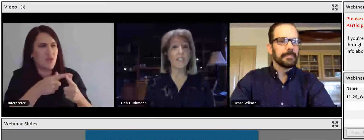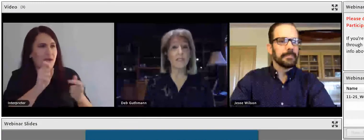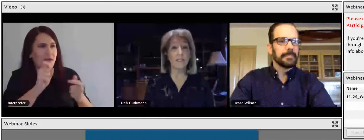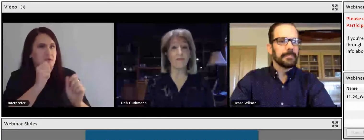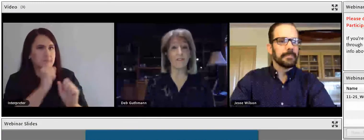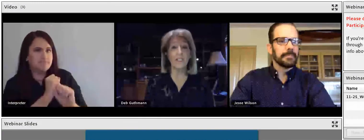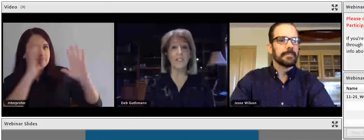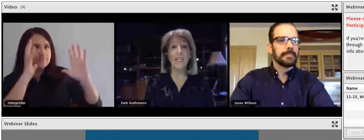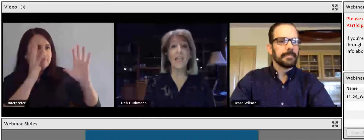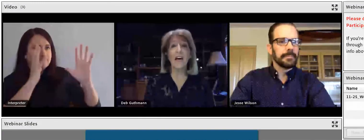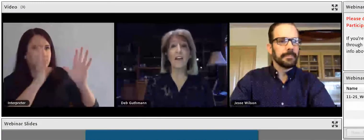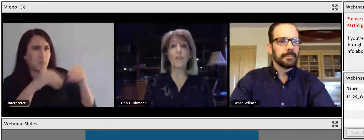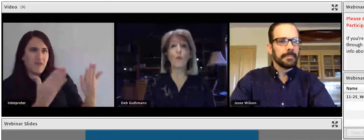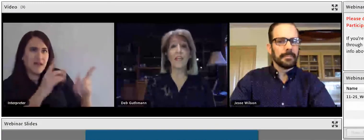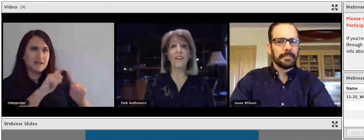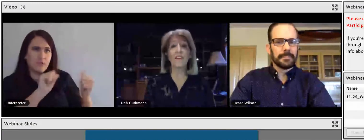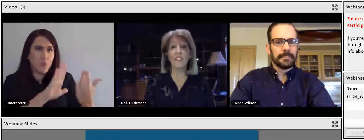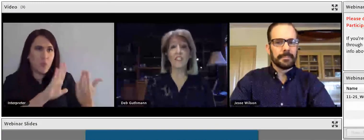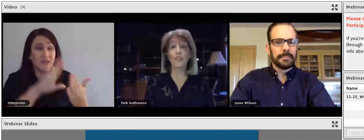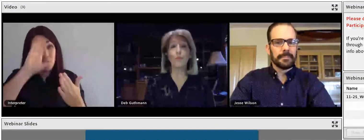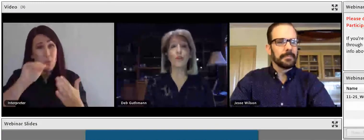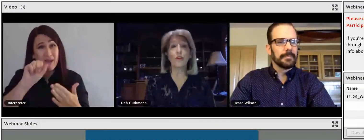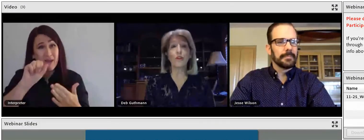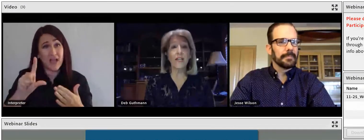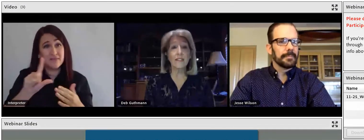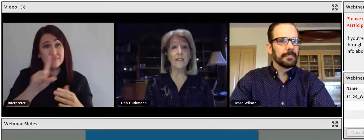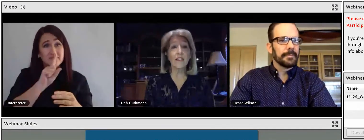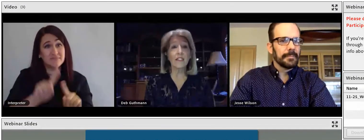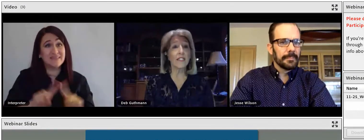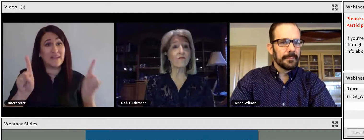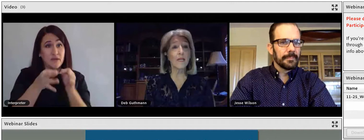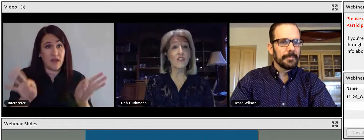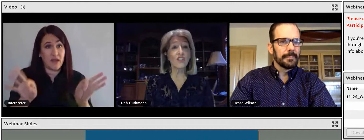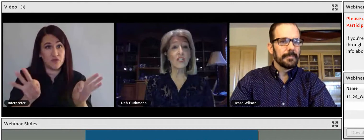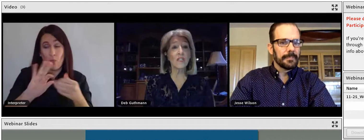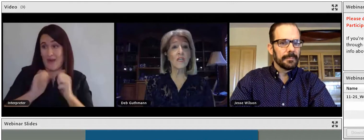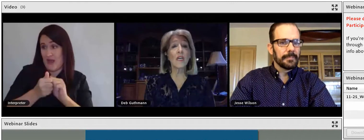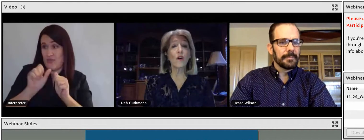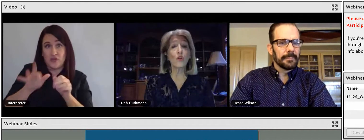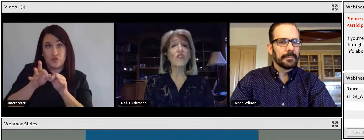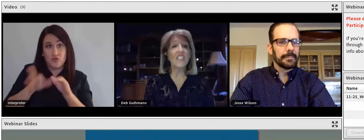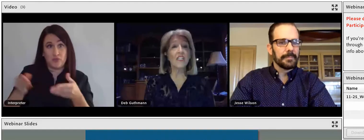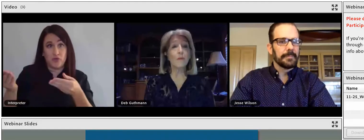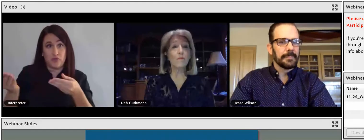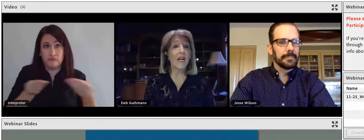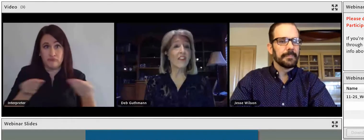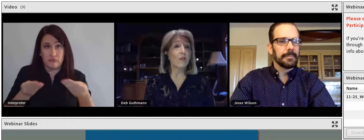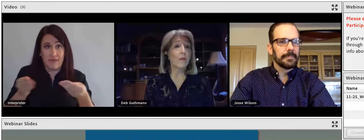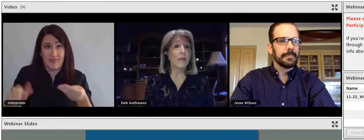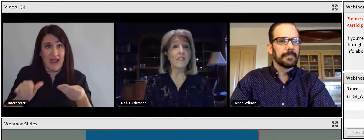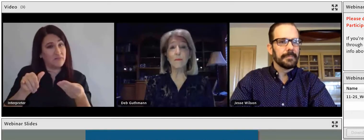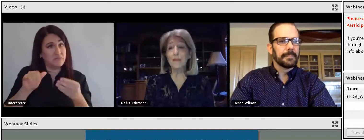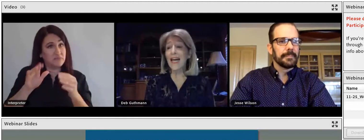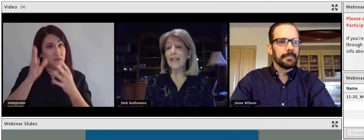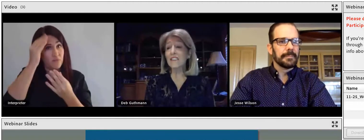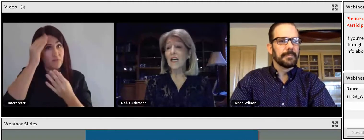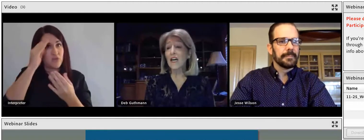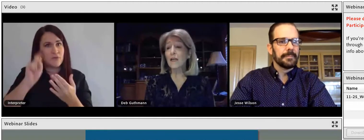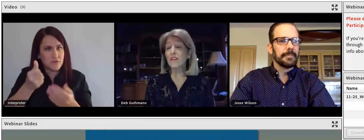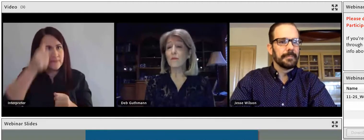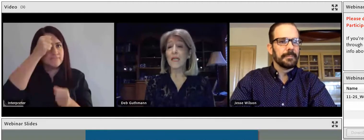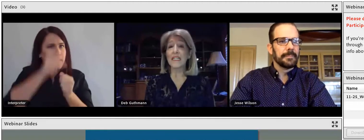conceptually American Sign Language is different, the way that the interpreter is translating the information, you need to keep in mind